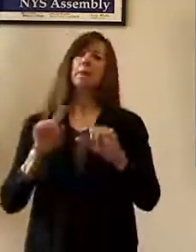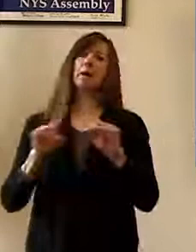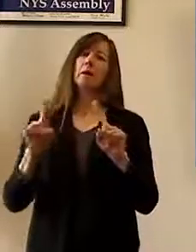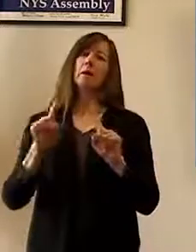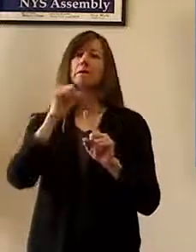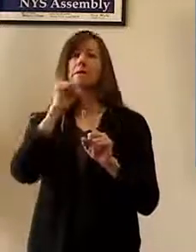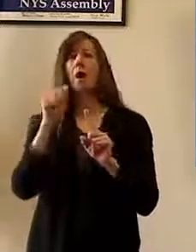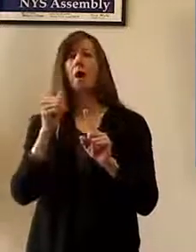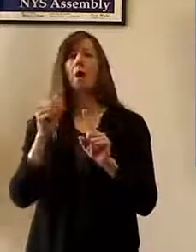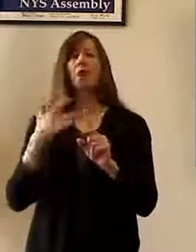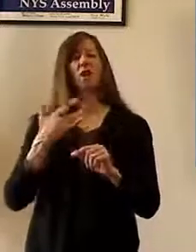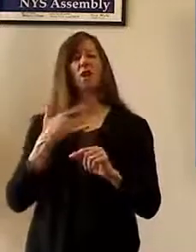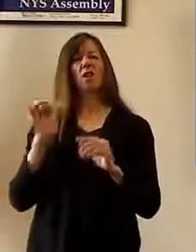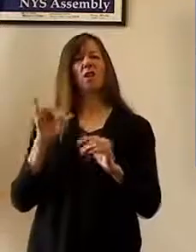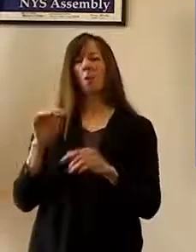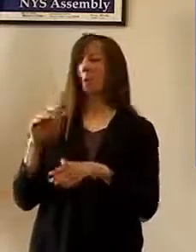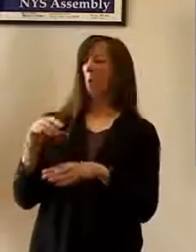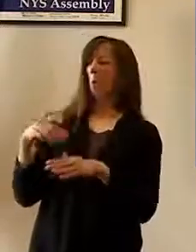it. It is an imperfect